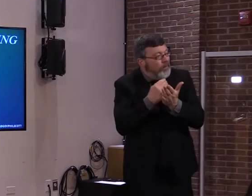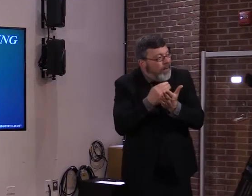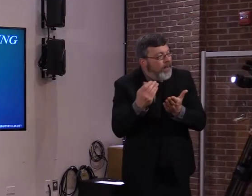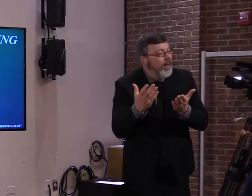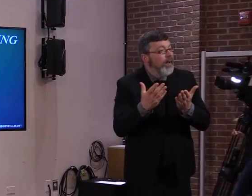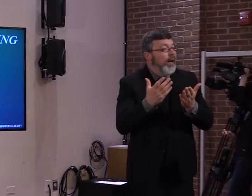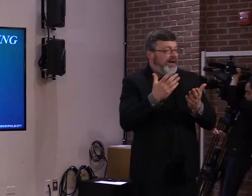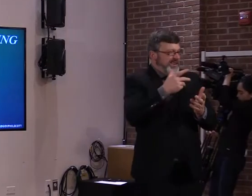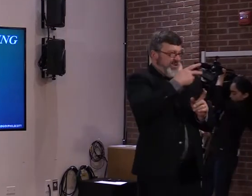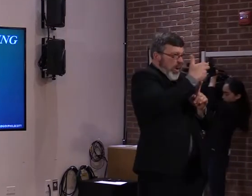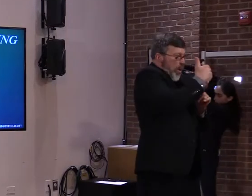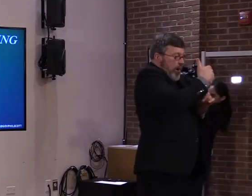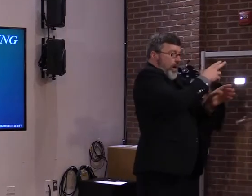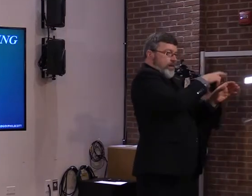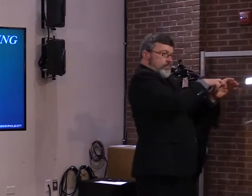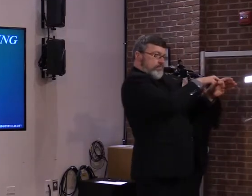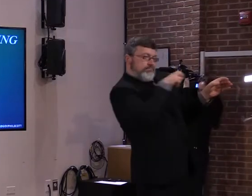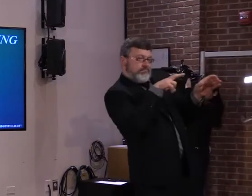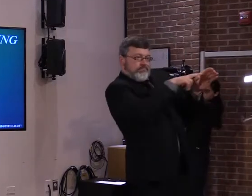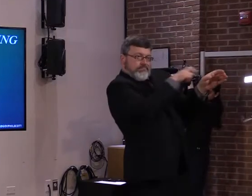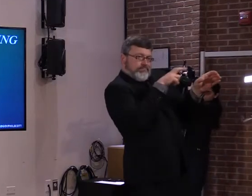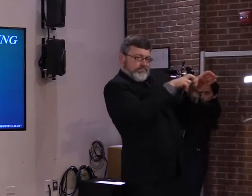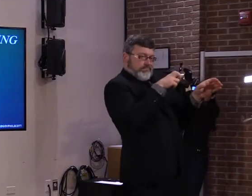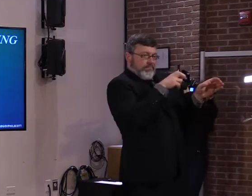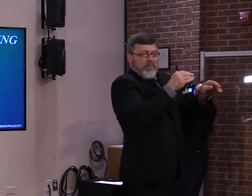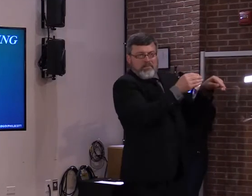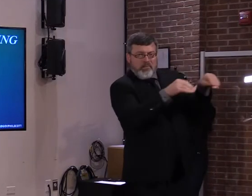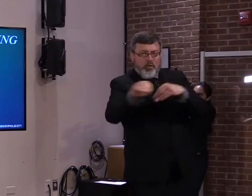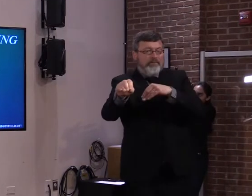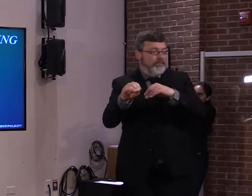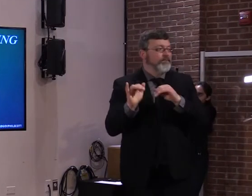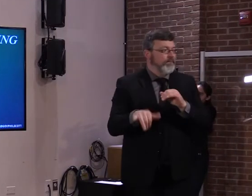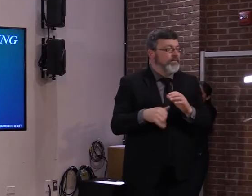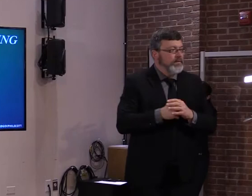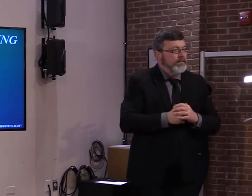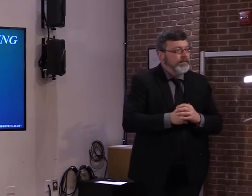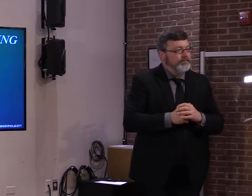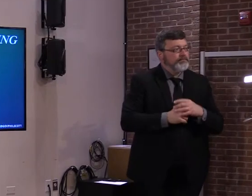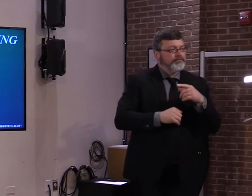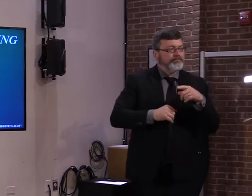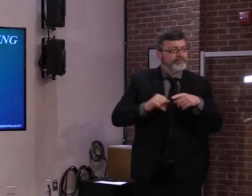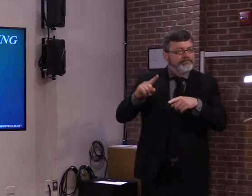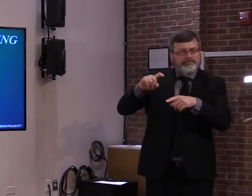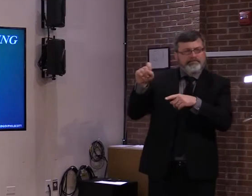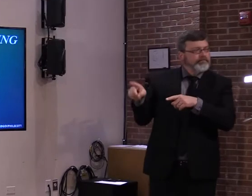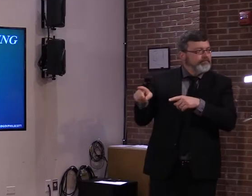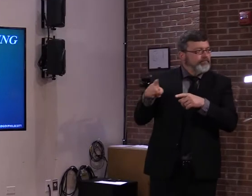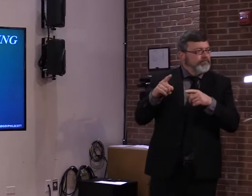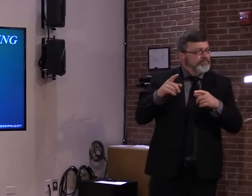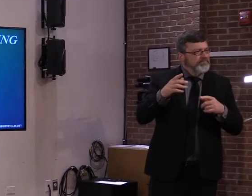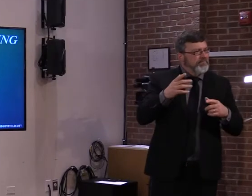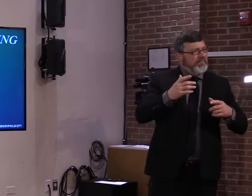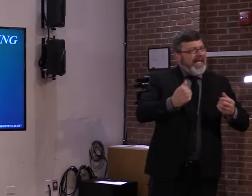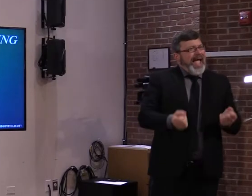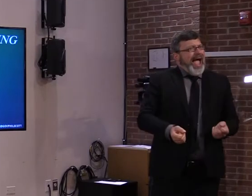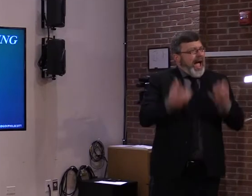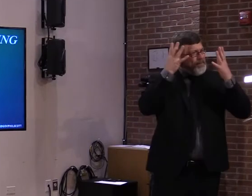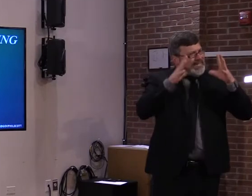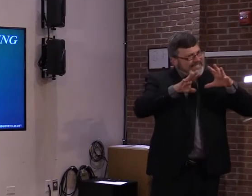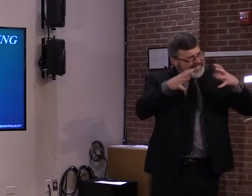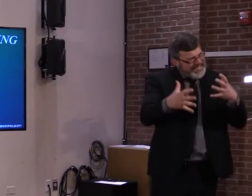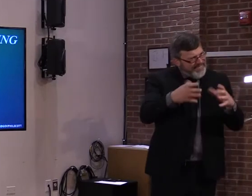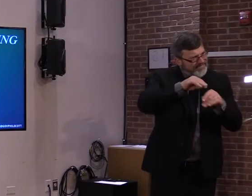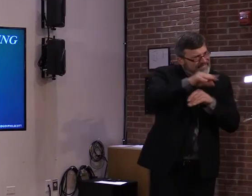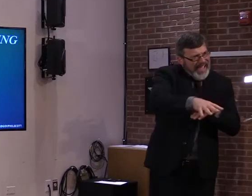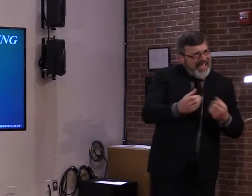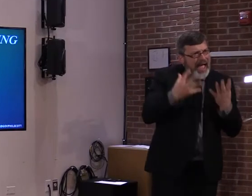for the hotel motel program. And what's the number who are eligible to continue? Yeah, I'll have to get that to you, Stuart. It's going to be over